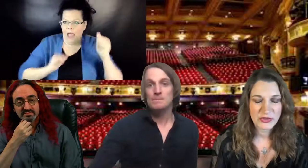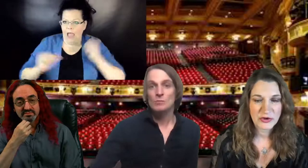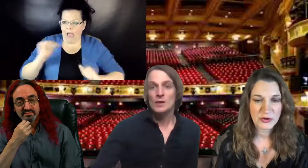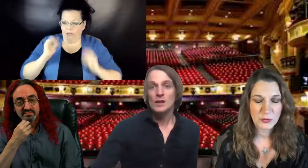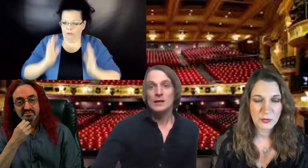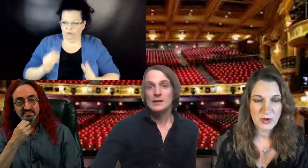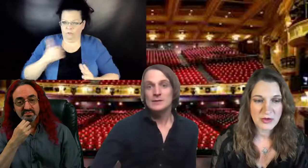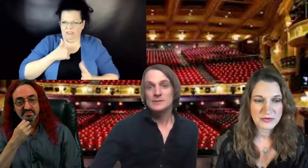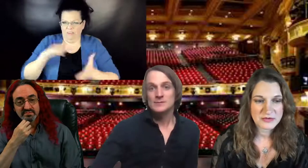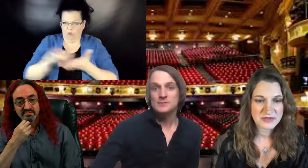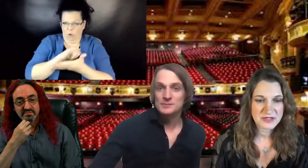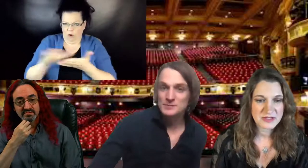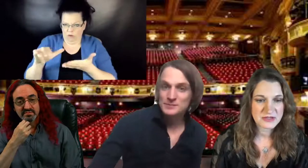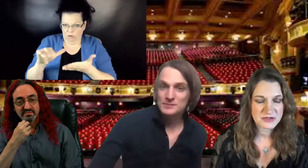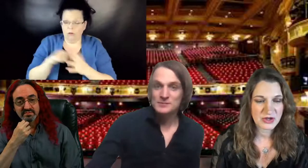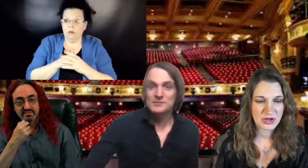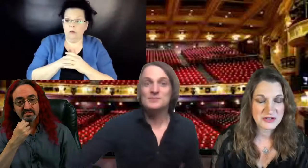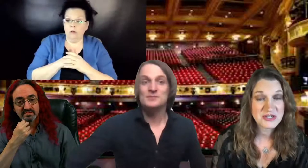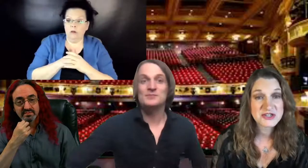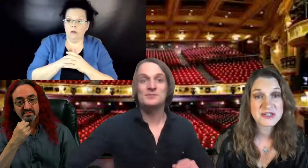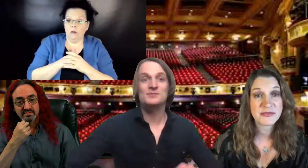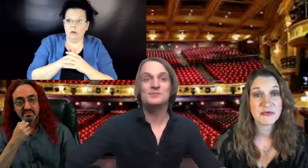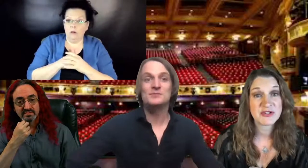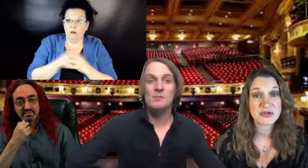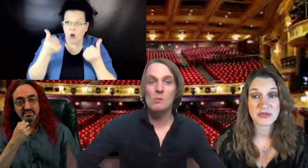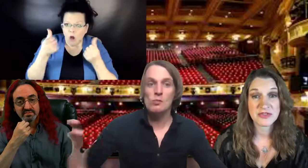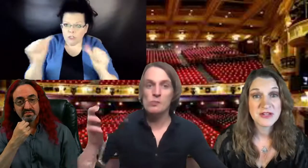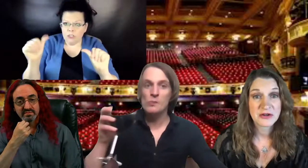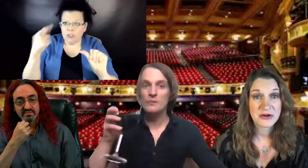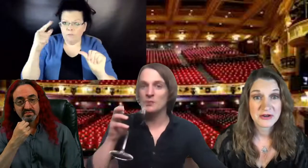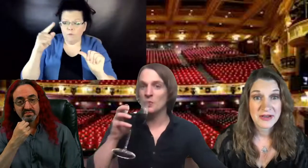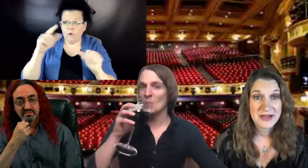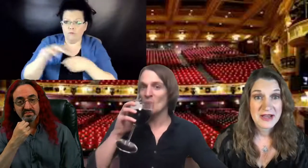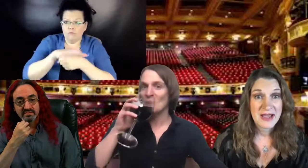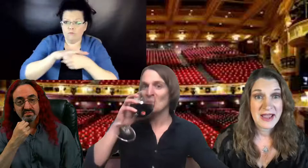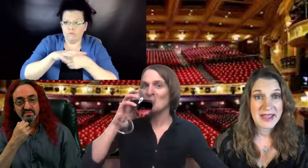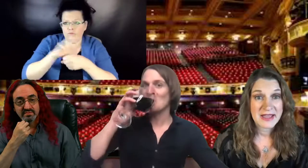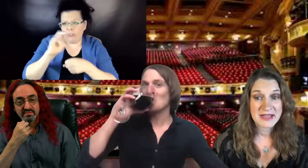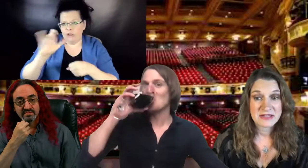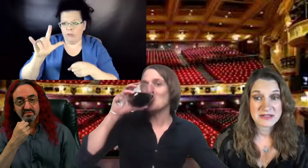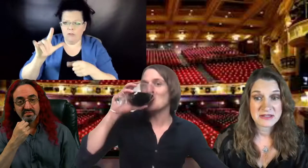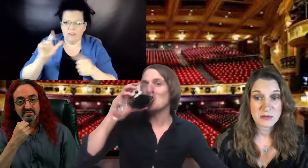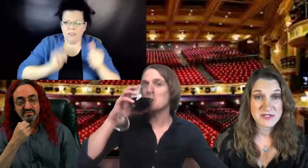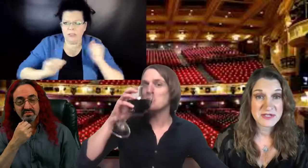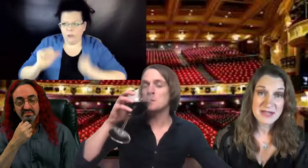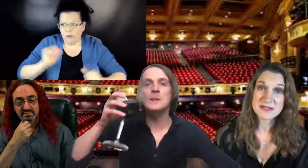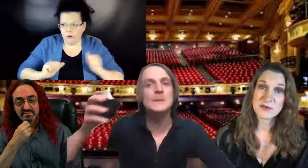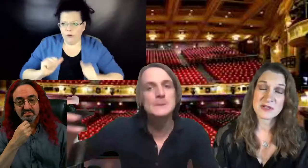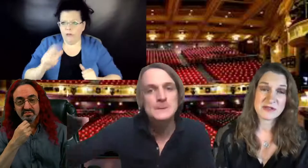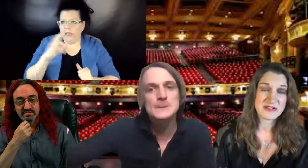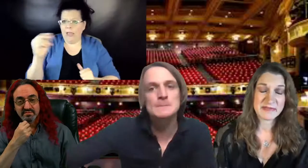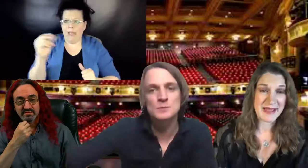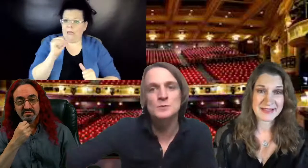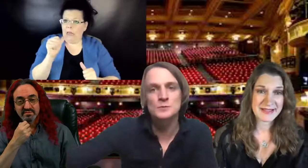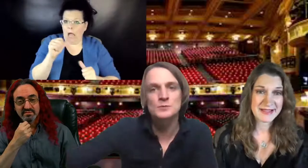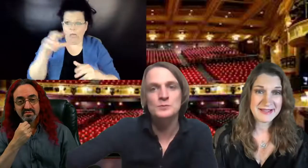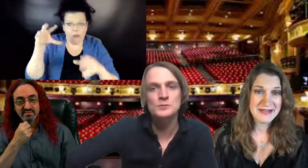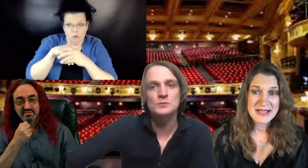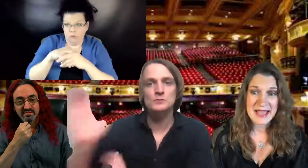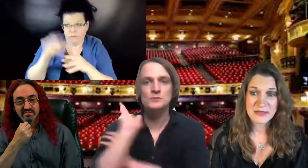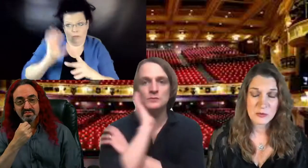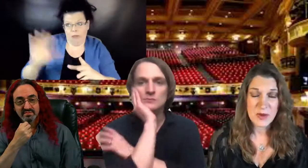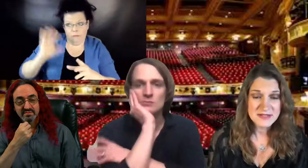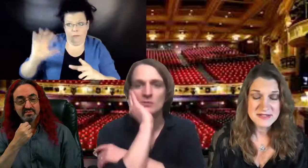York, there was these auditions for regional theater, and it was not so inclusive back